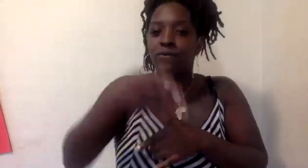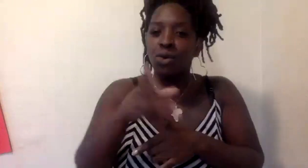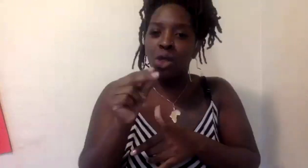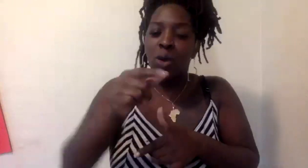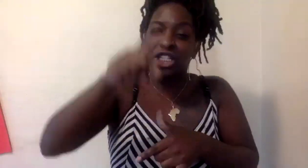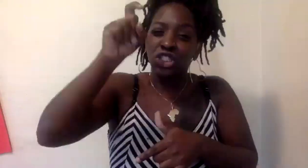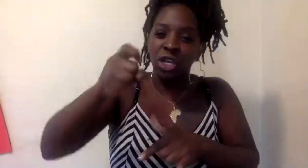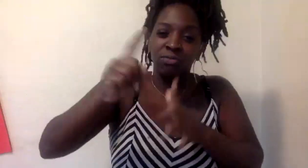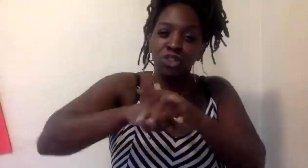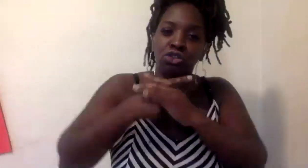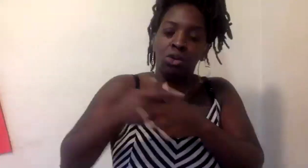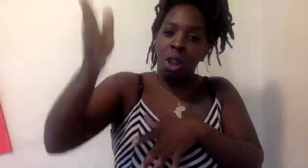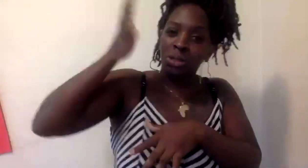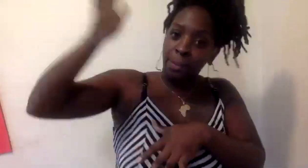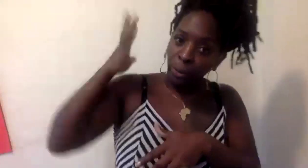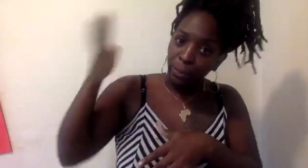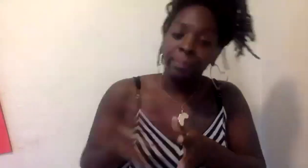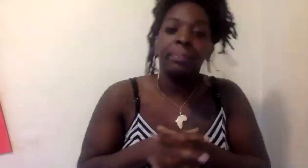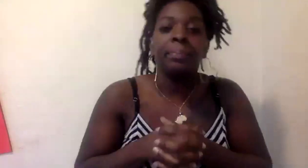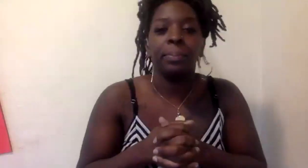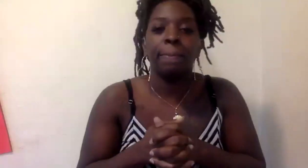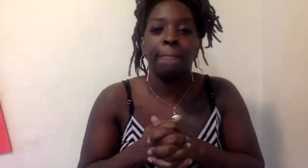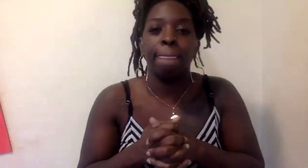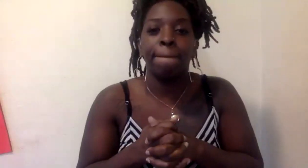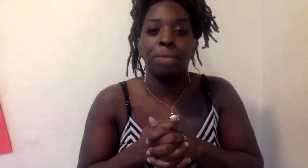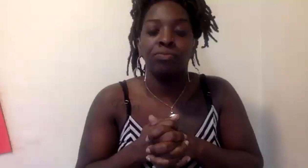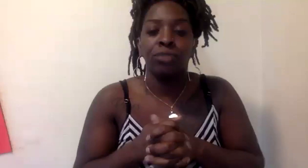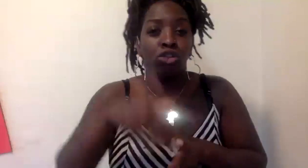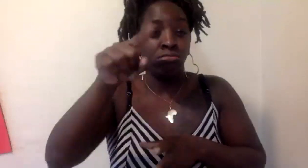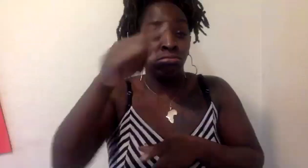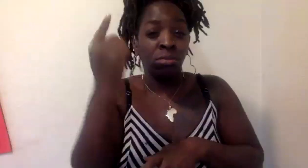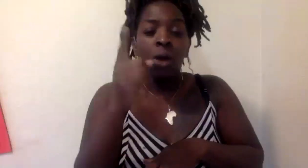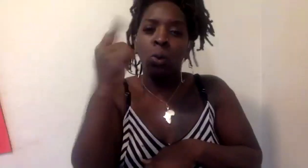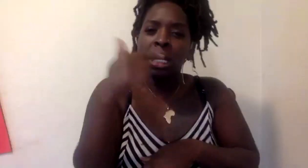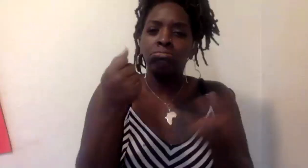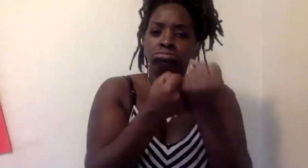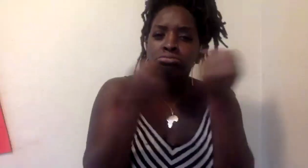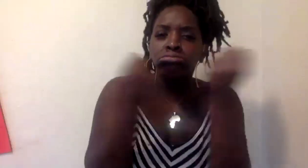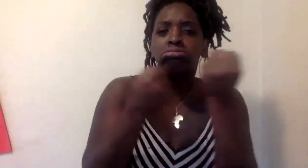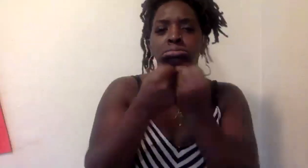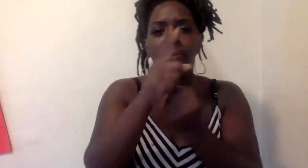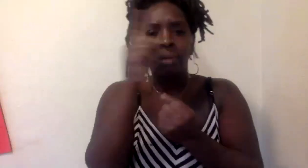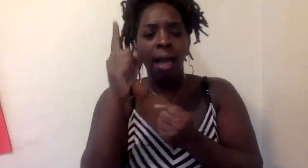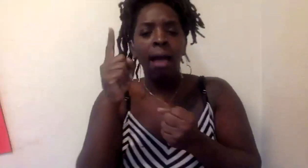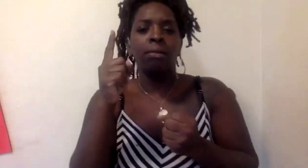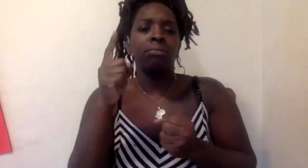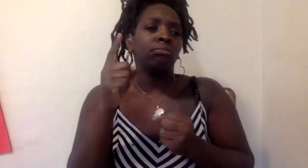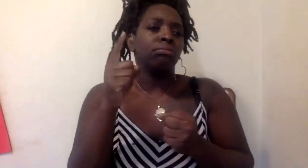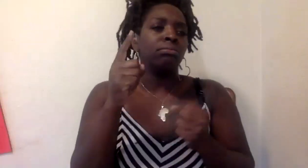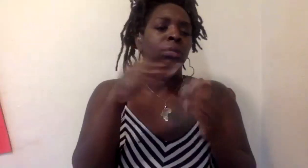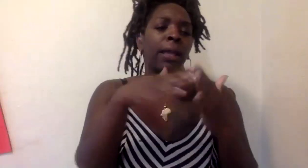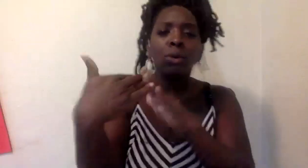but I don't want to hear better late than never. It should have started a long time ago. You say how much you support the